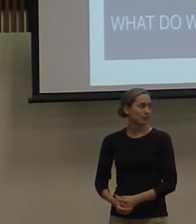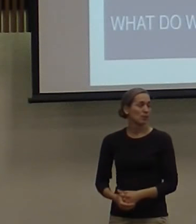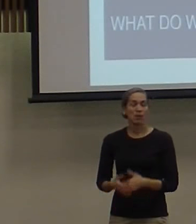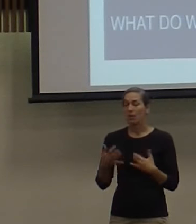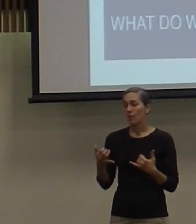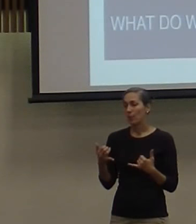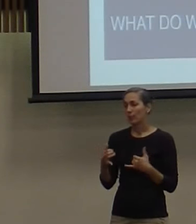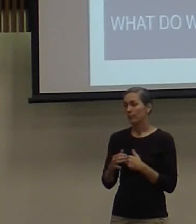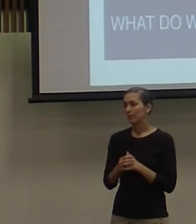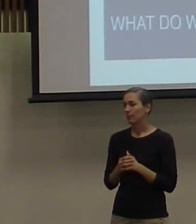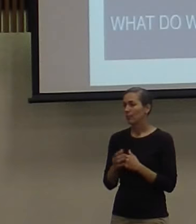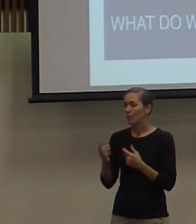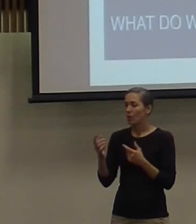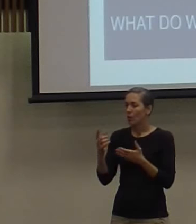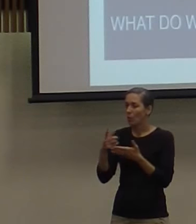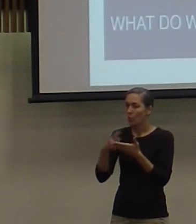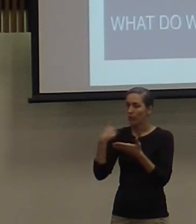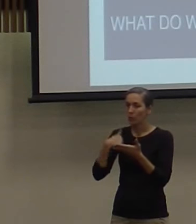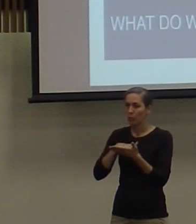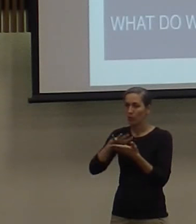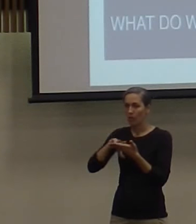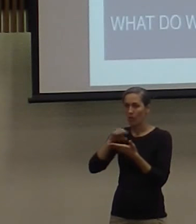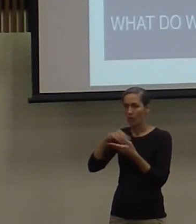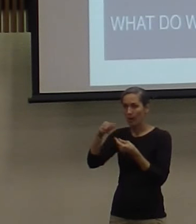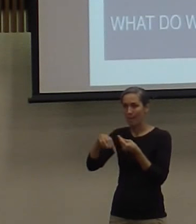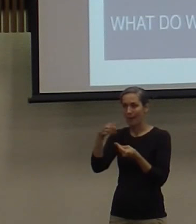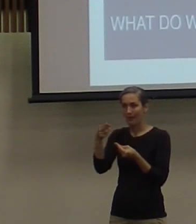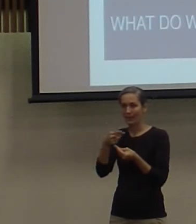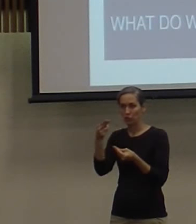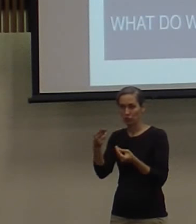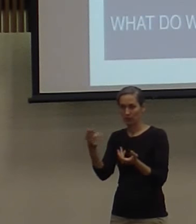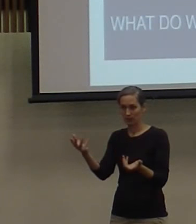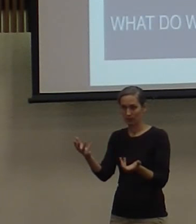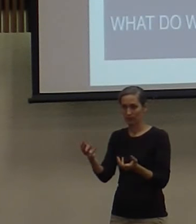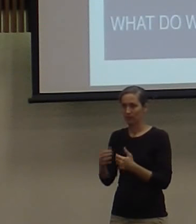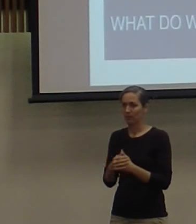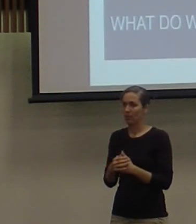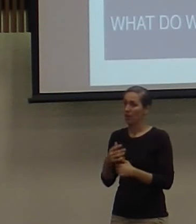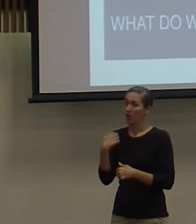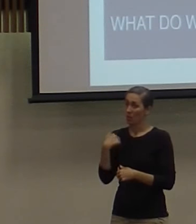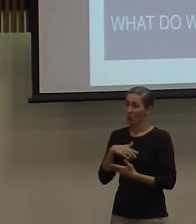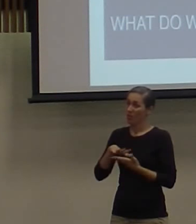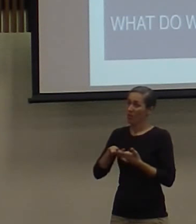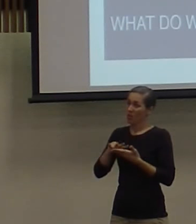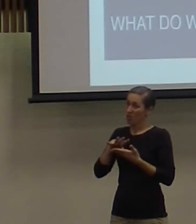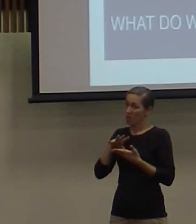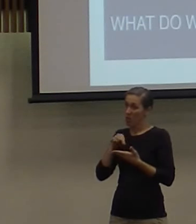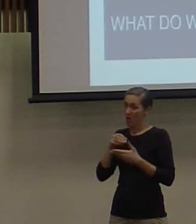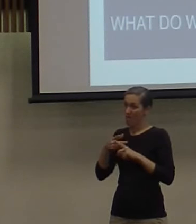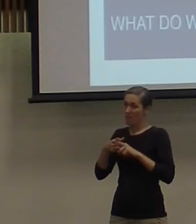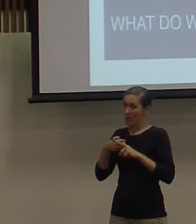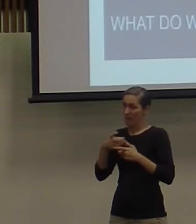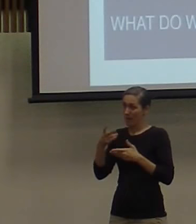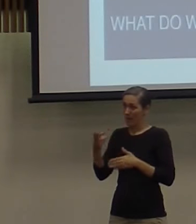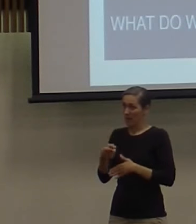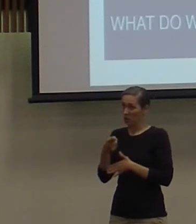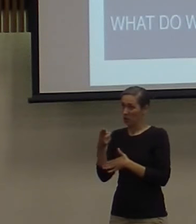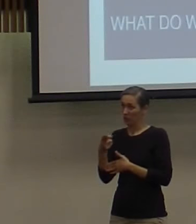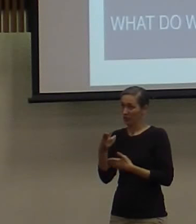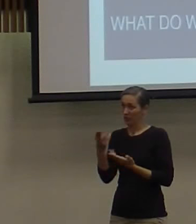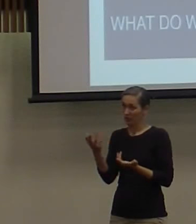now, what do we learn about history in this sense? Is um, as you can see right now